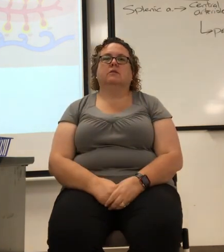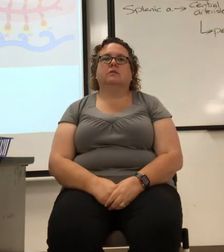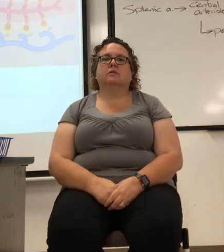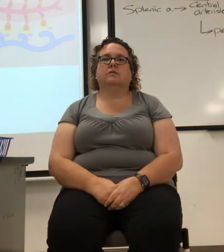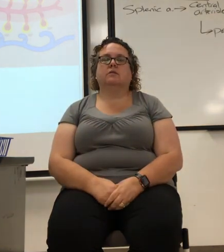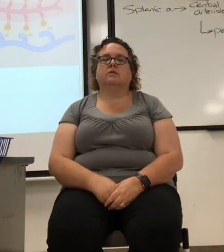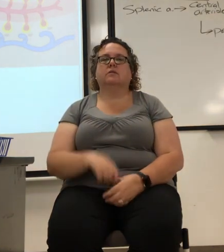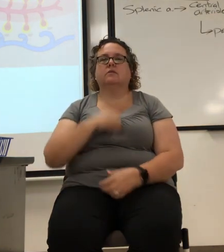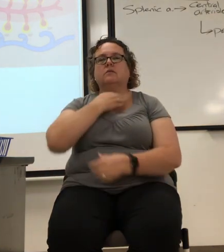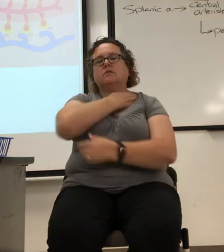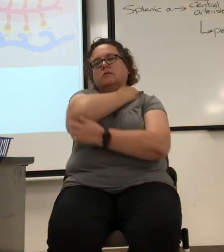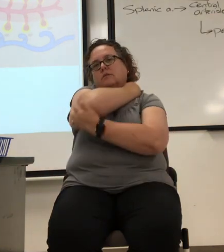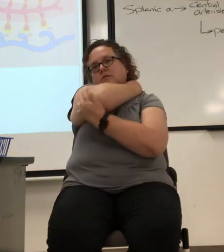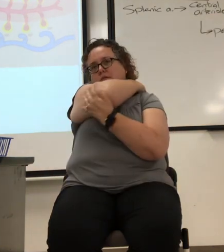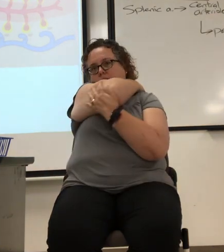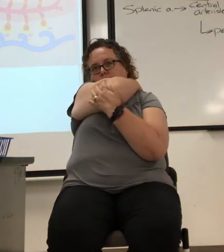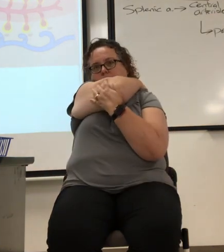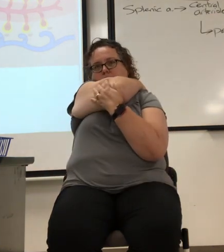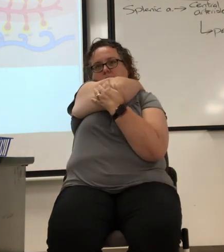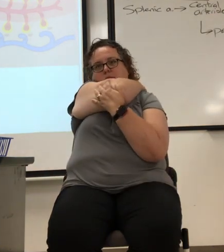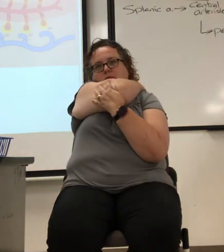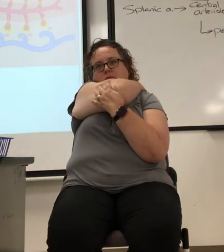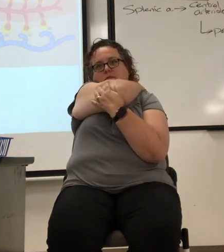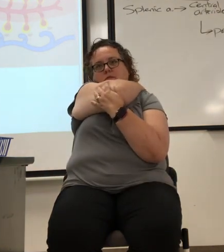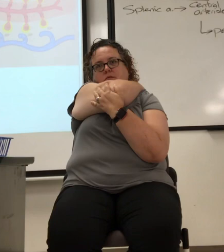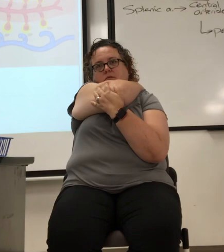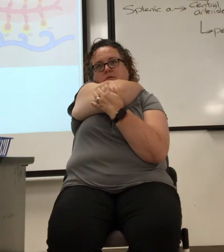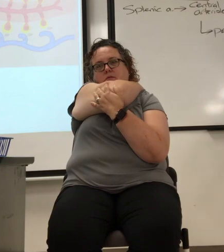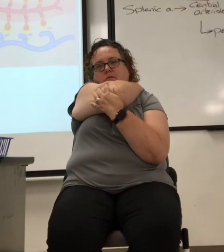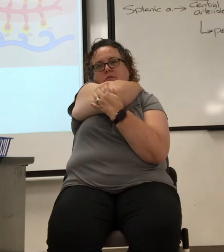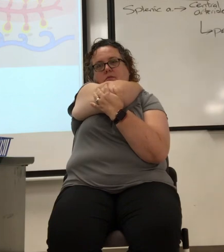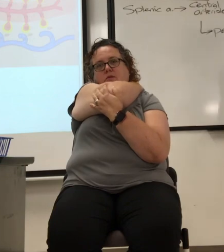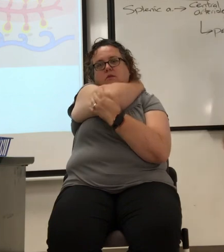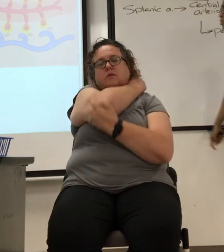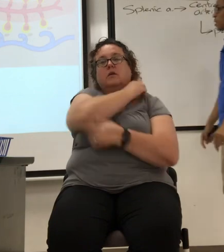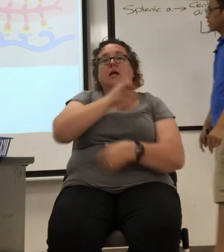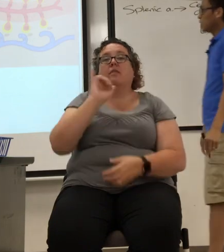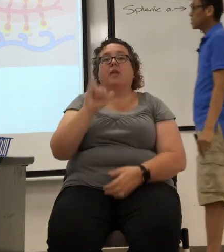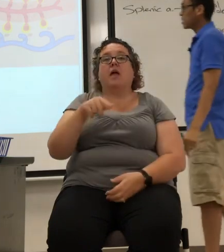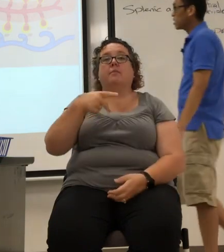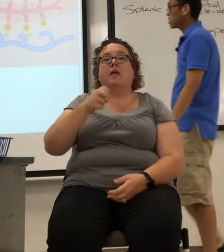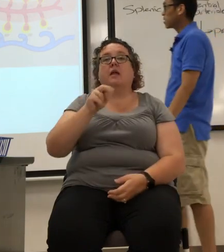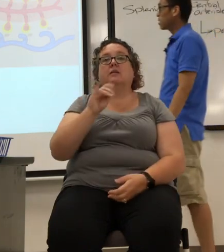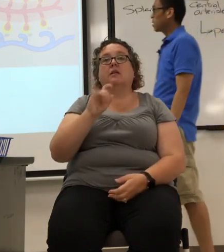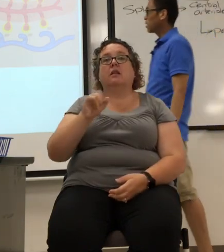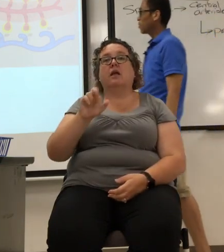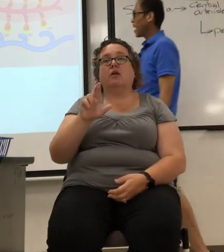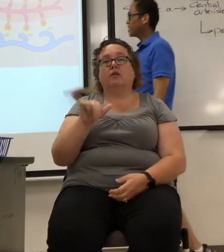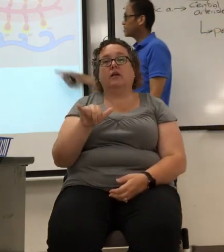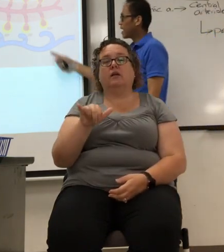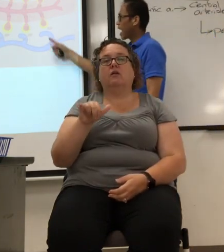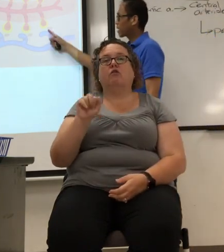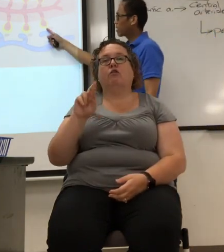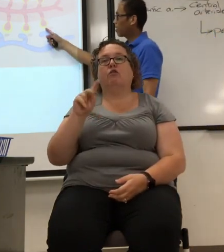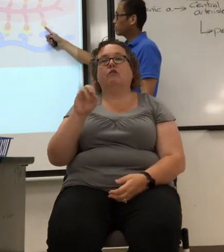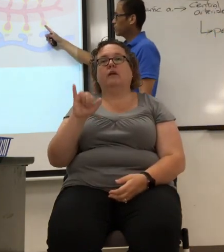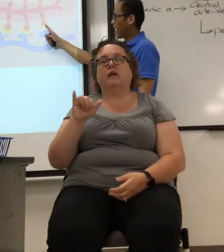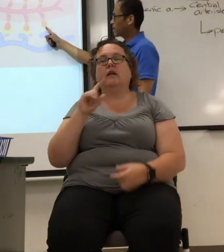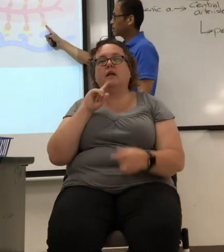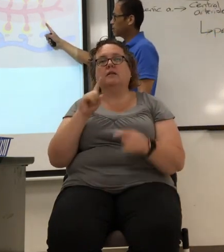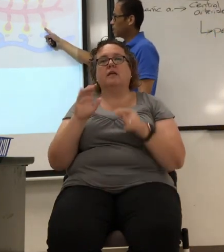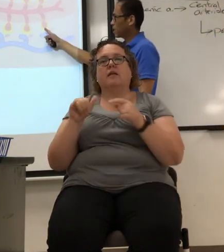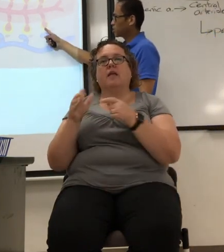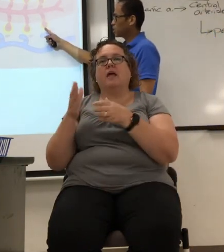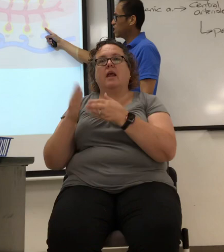penicillary artery. That penicillary artery leads to this little end sac called